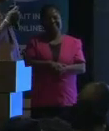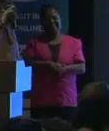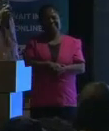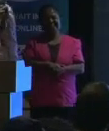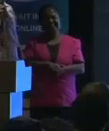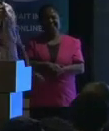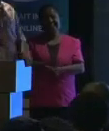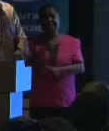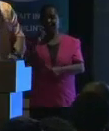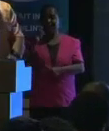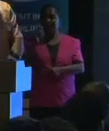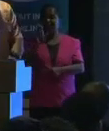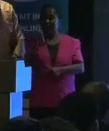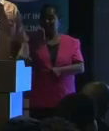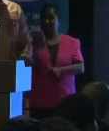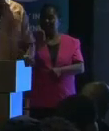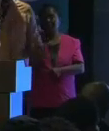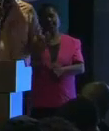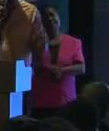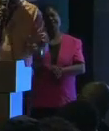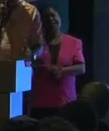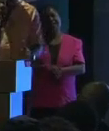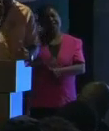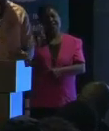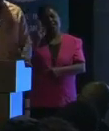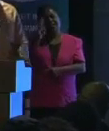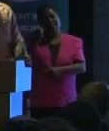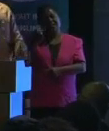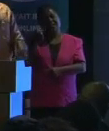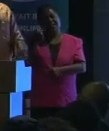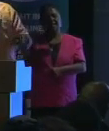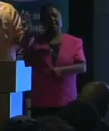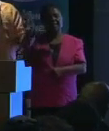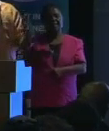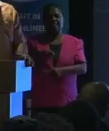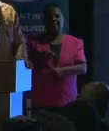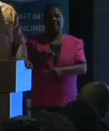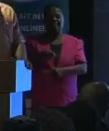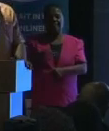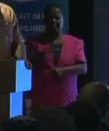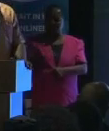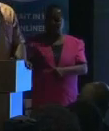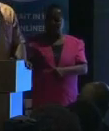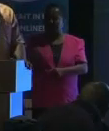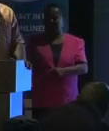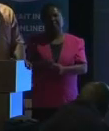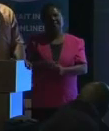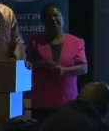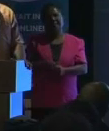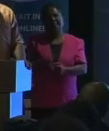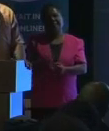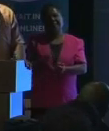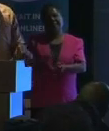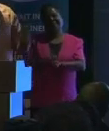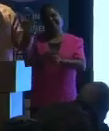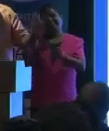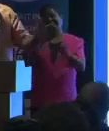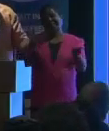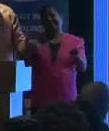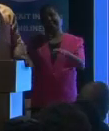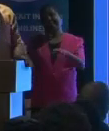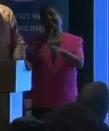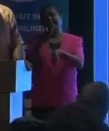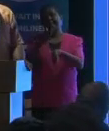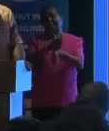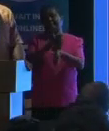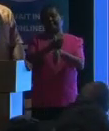Or if you stop maintaining a dependent, this dependent of yours now has graduated, now has new employment, he will now